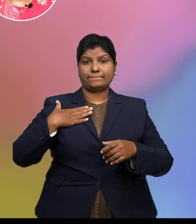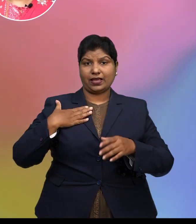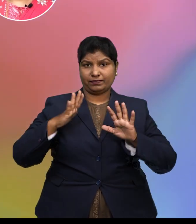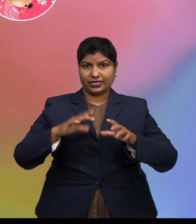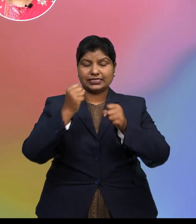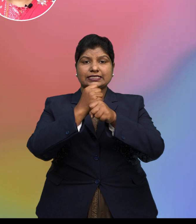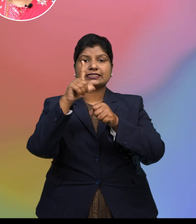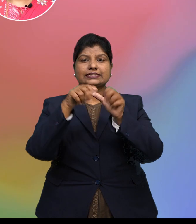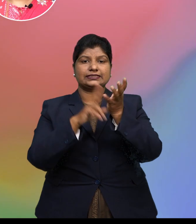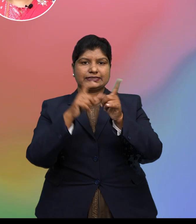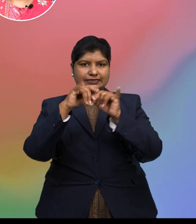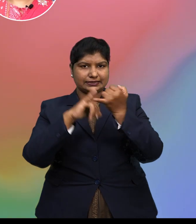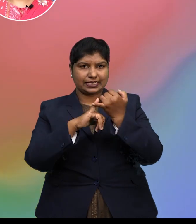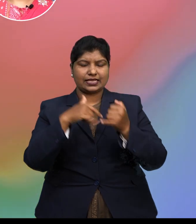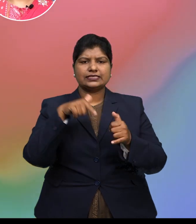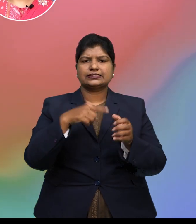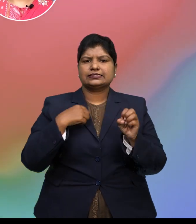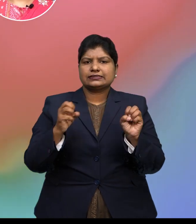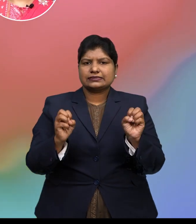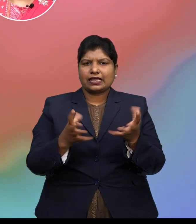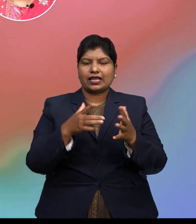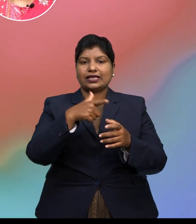is stimulated by